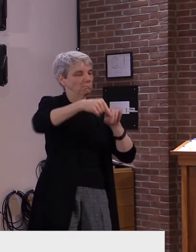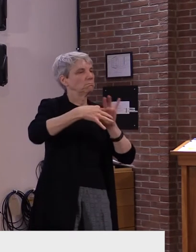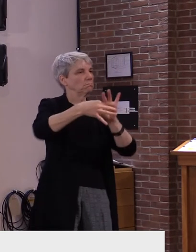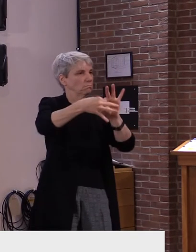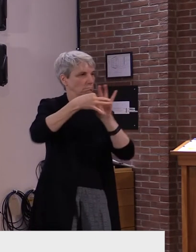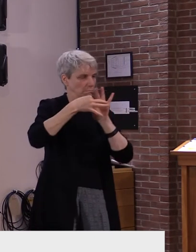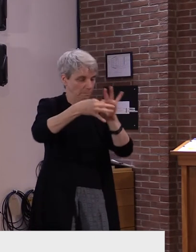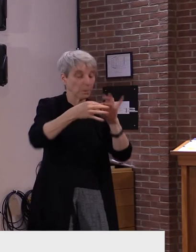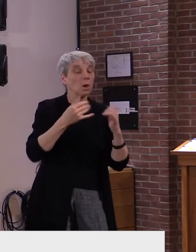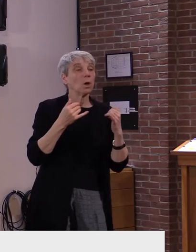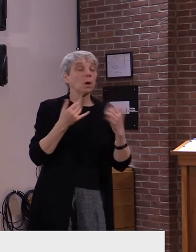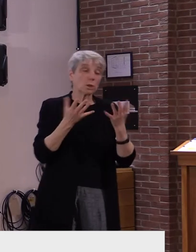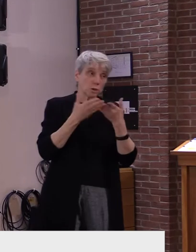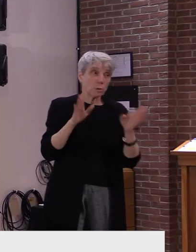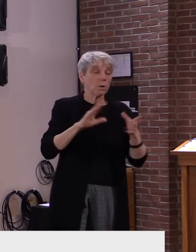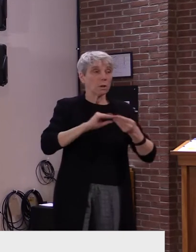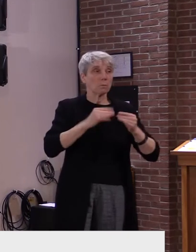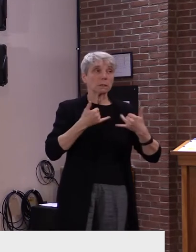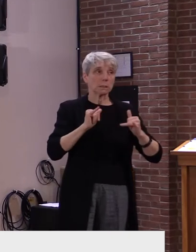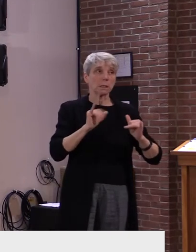i'll turn it over to commissioner